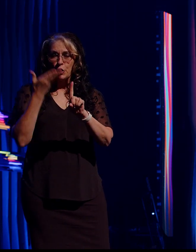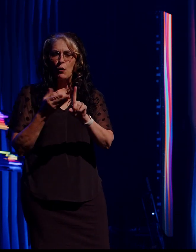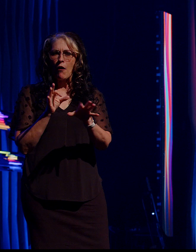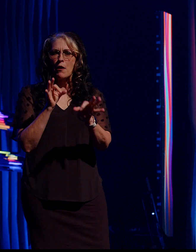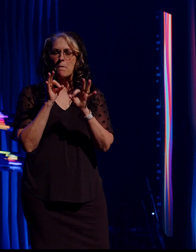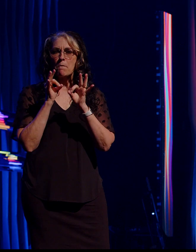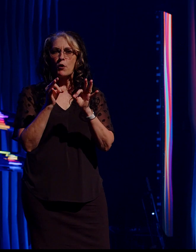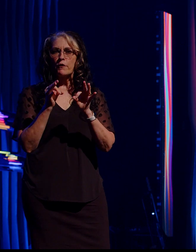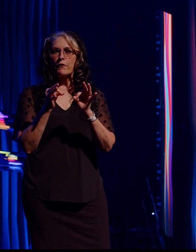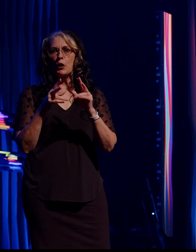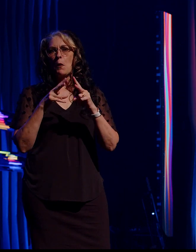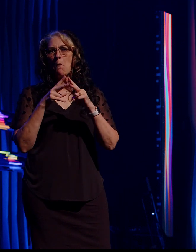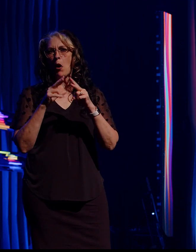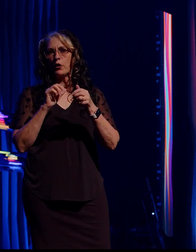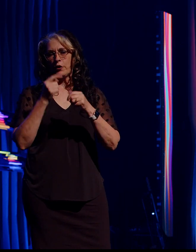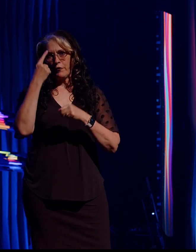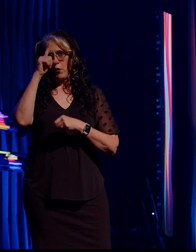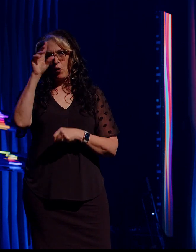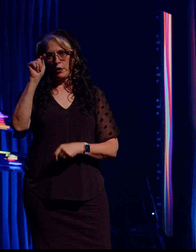perfect partner for Tom.